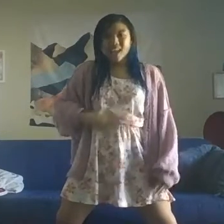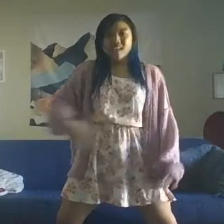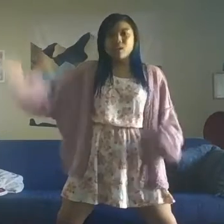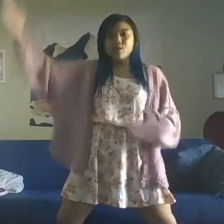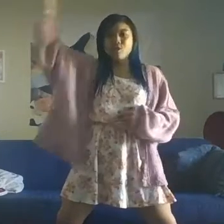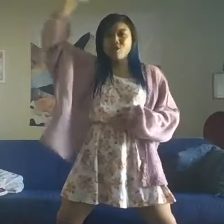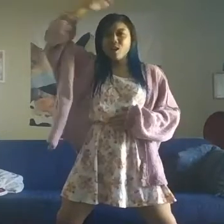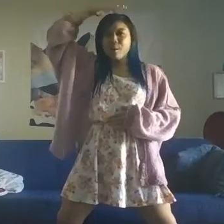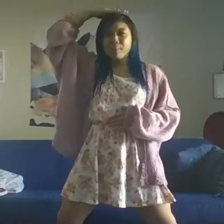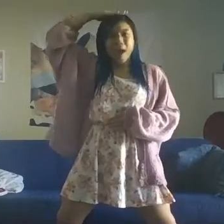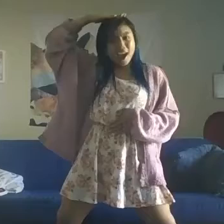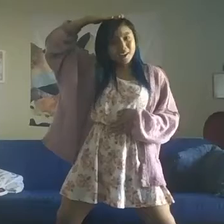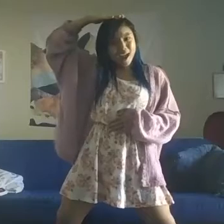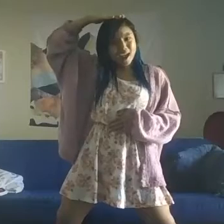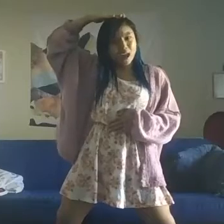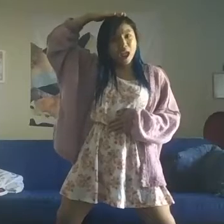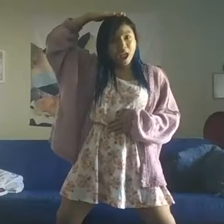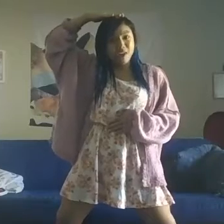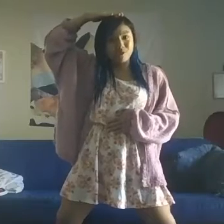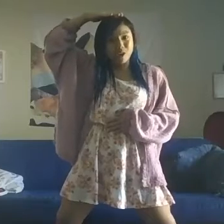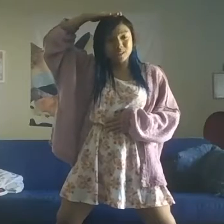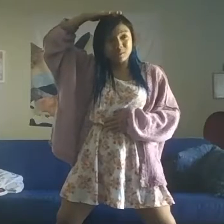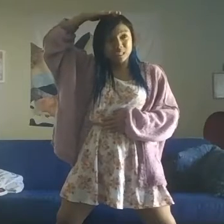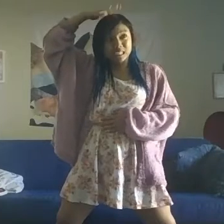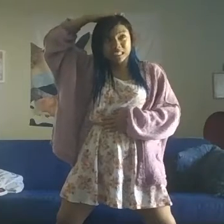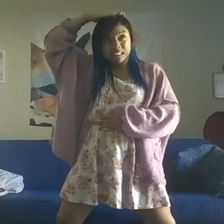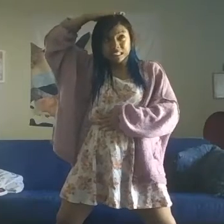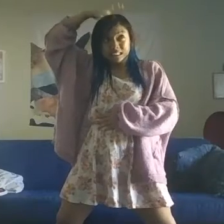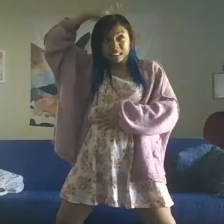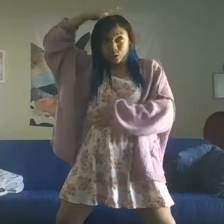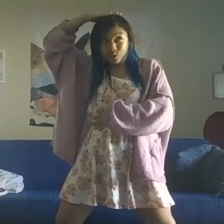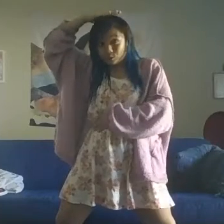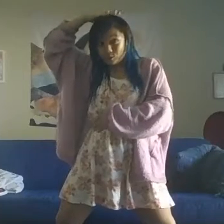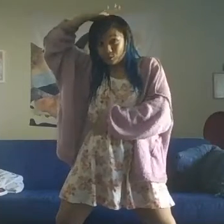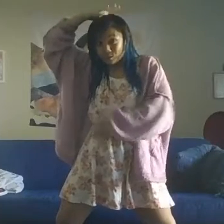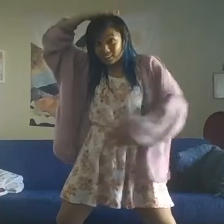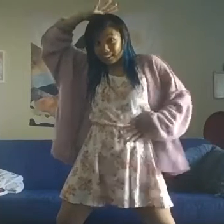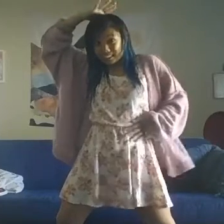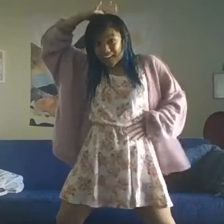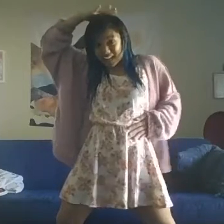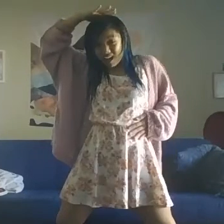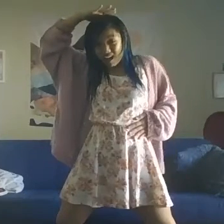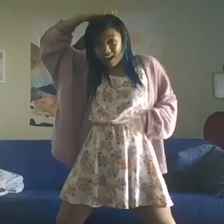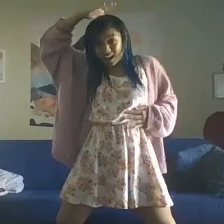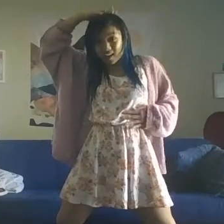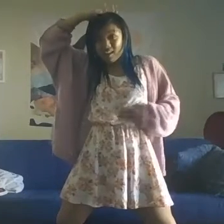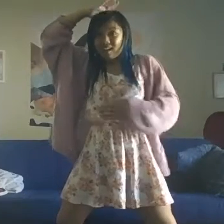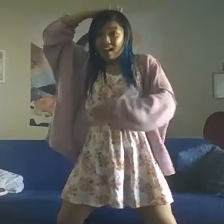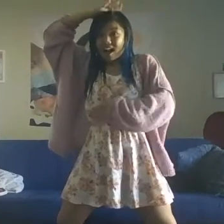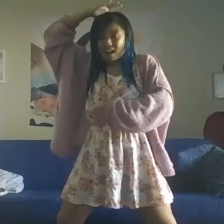Can you pat your head and rub your tummy? Ooh, it's kind of hard. I can't